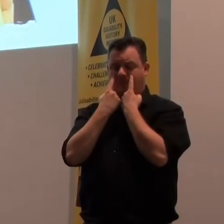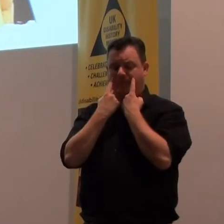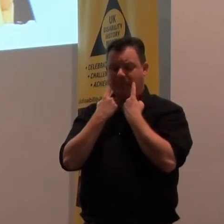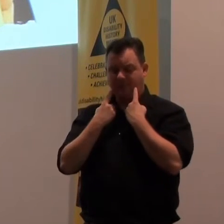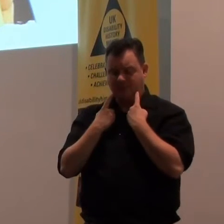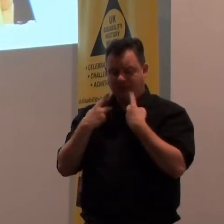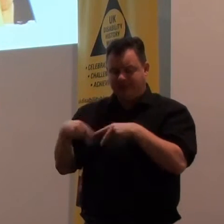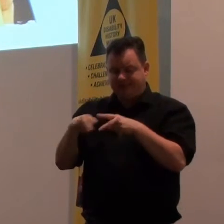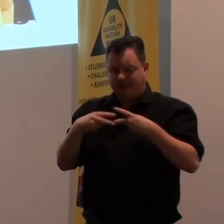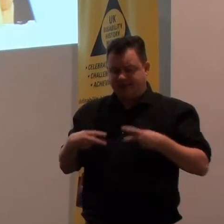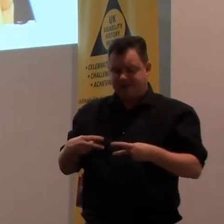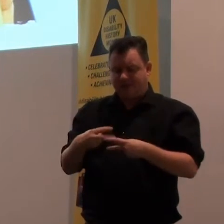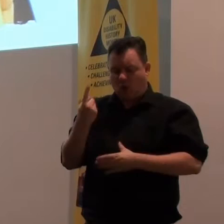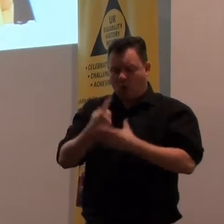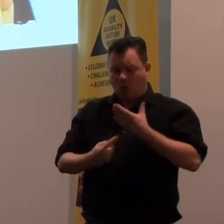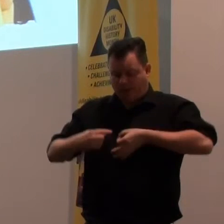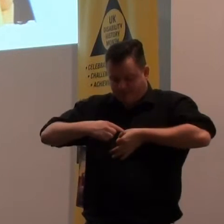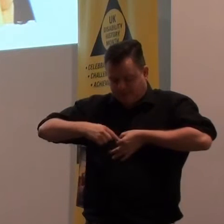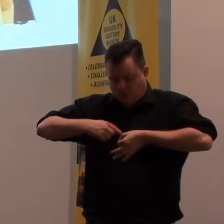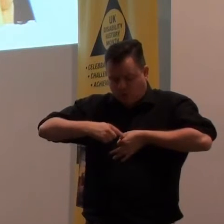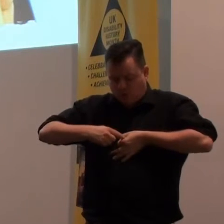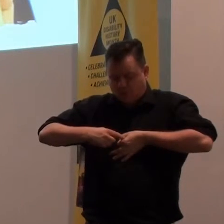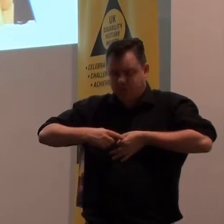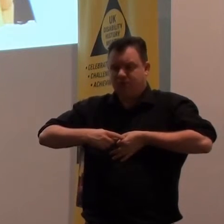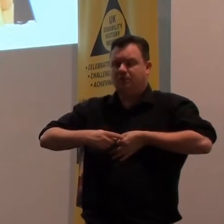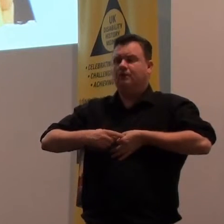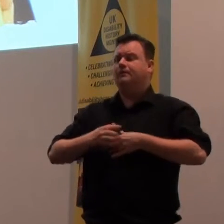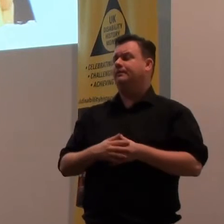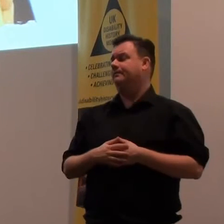buttonholes to mark my passing years.